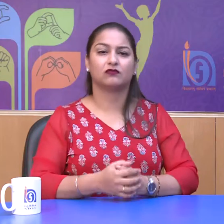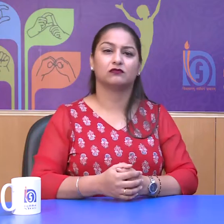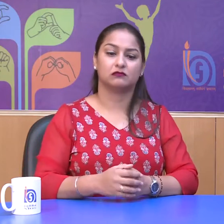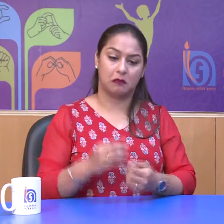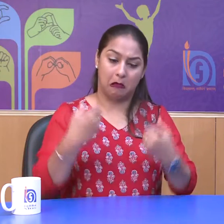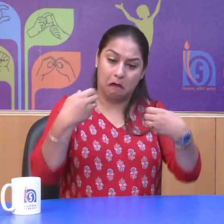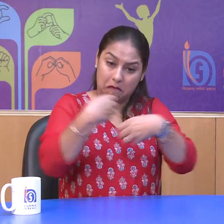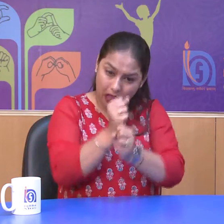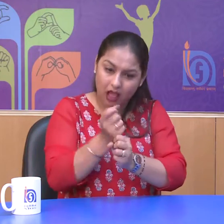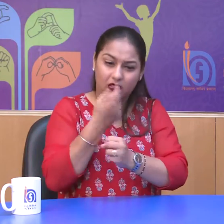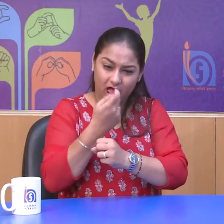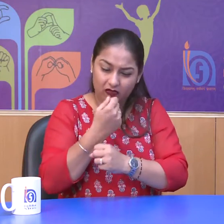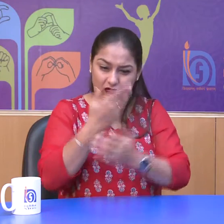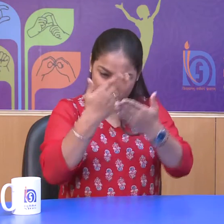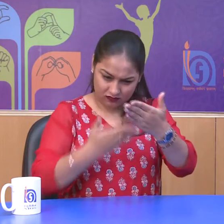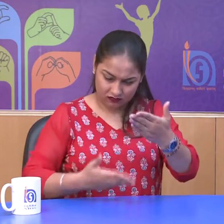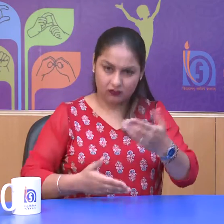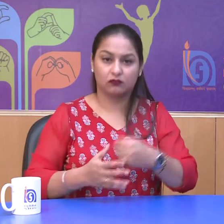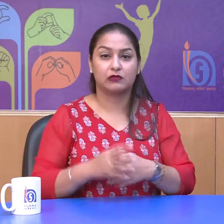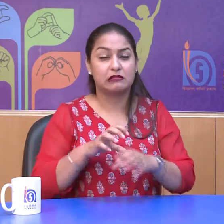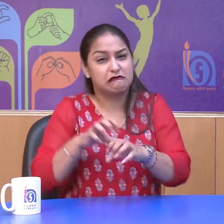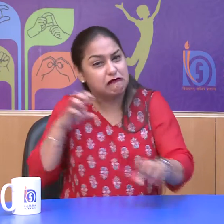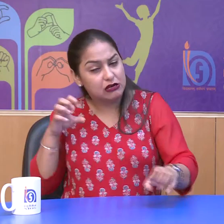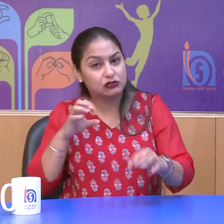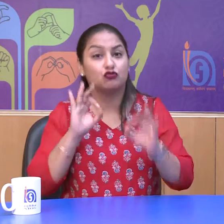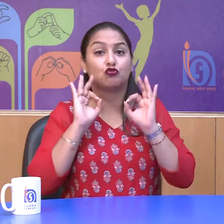compositions rich in mineral medicines.